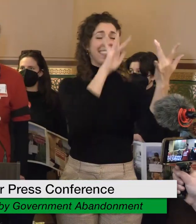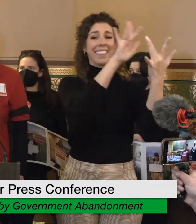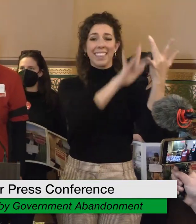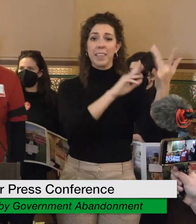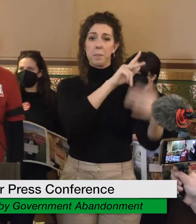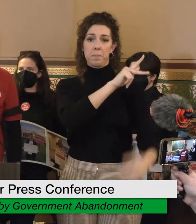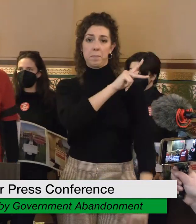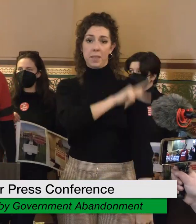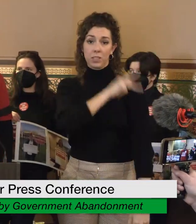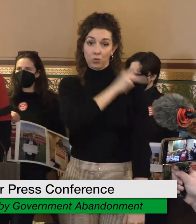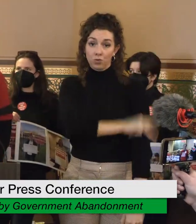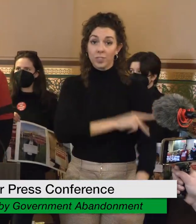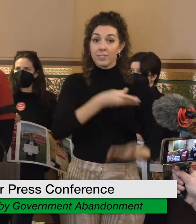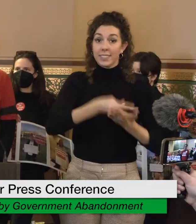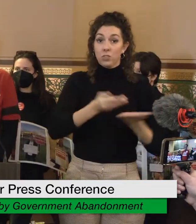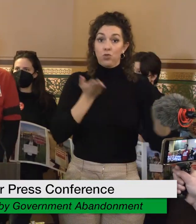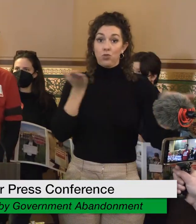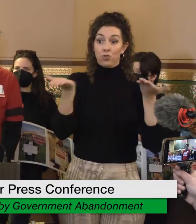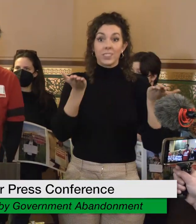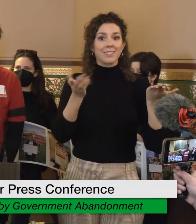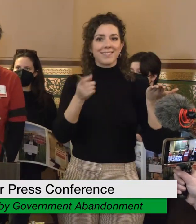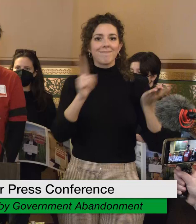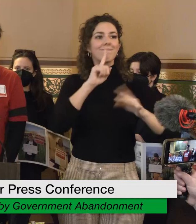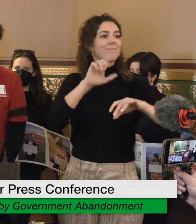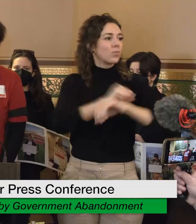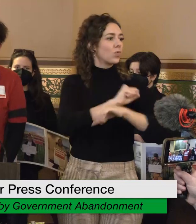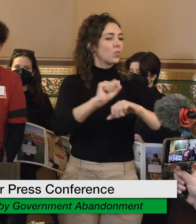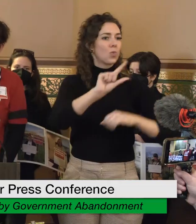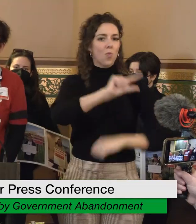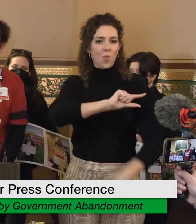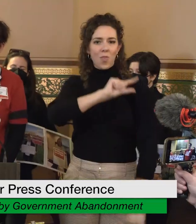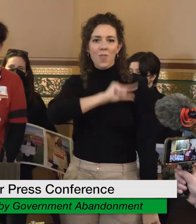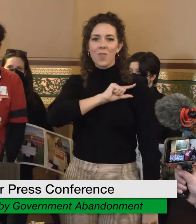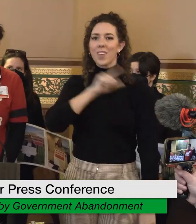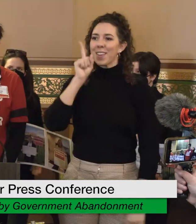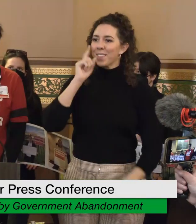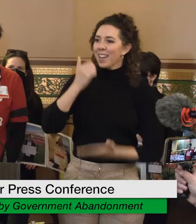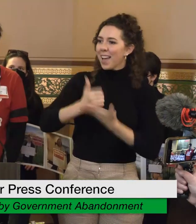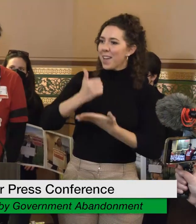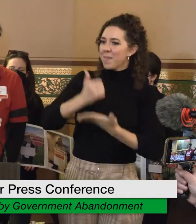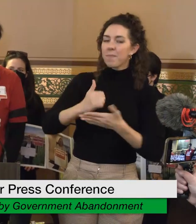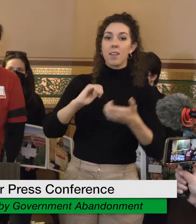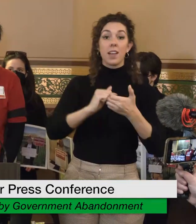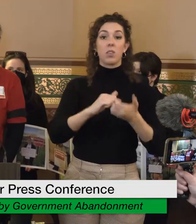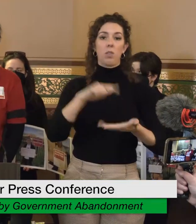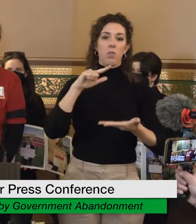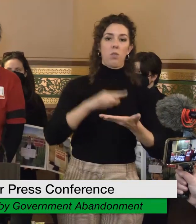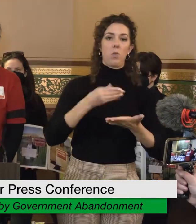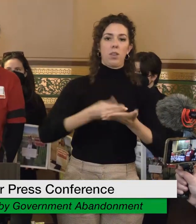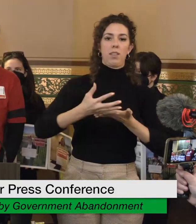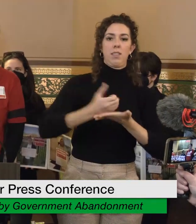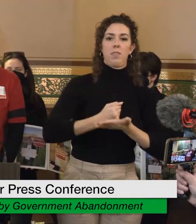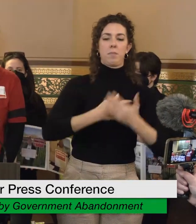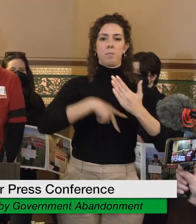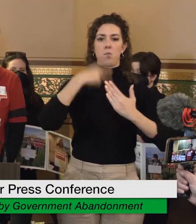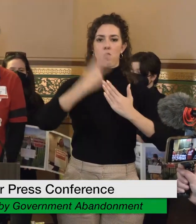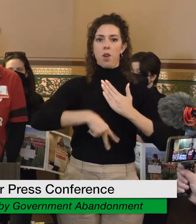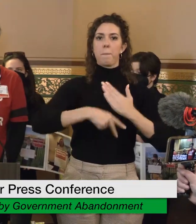services, and many of them actually qualify for assistance through the low income programs offered by our